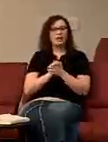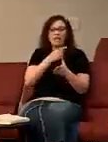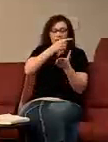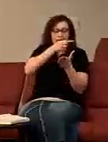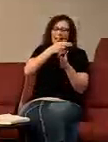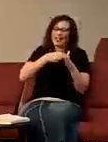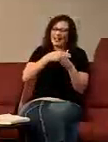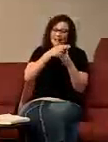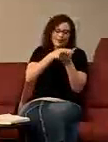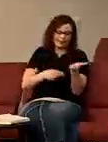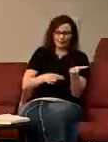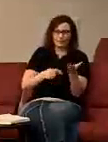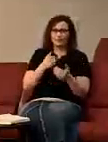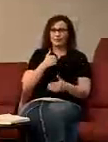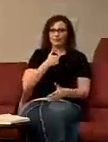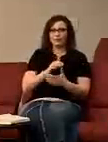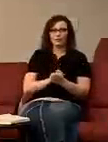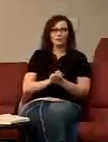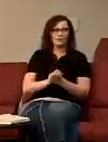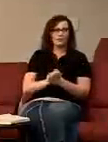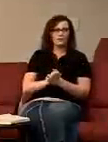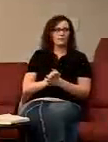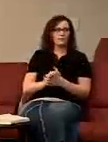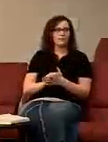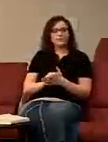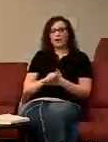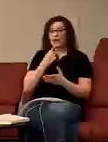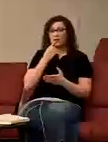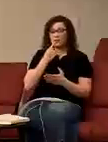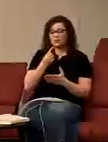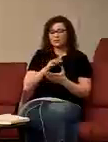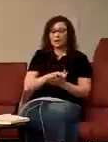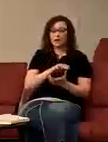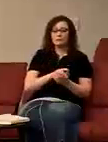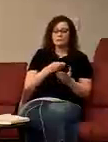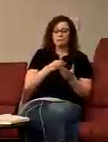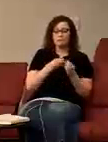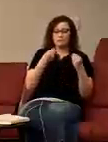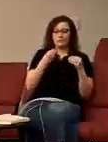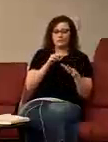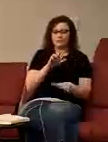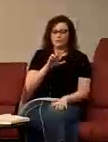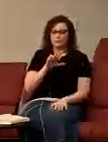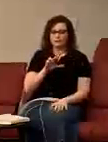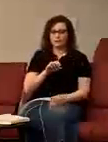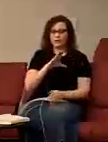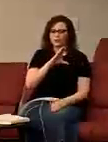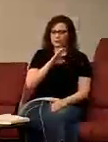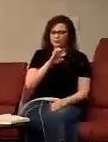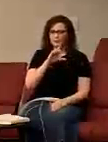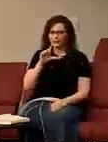say, okay, cell 321. Go two rights and left, and on your way out, it's a cut there, so grab